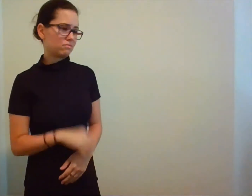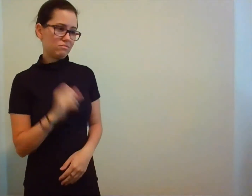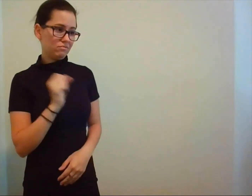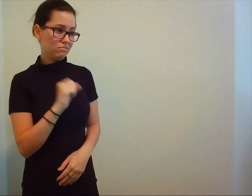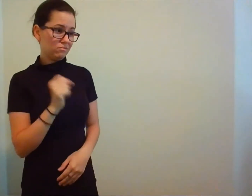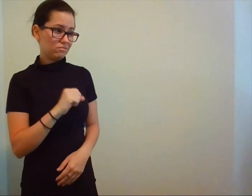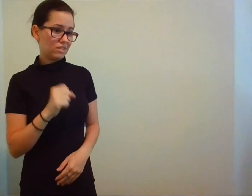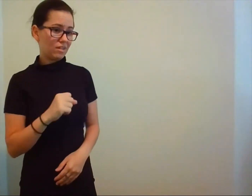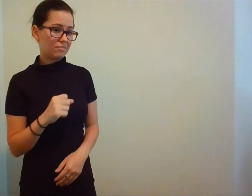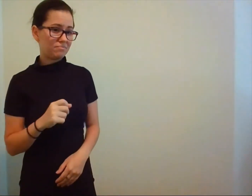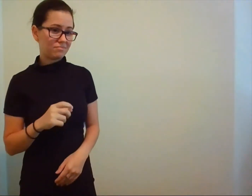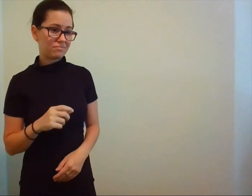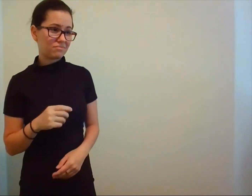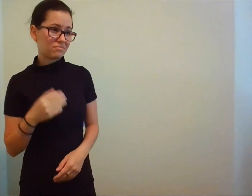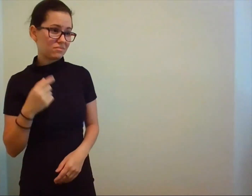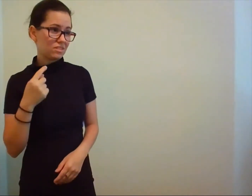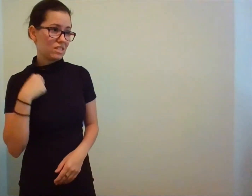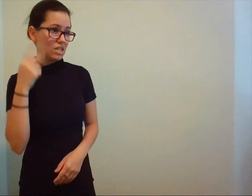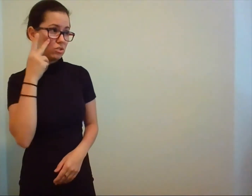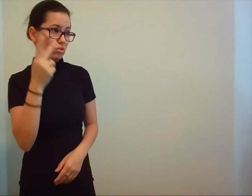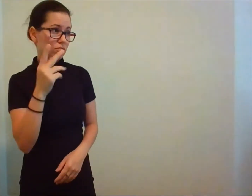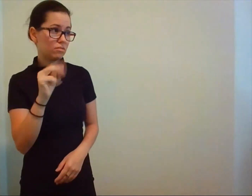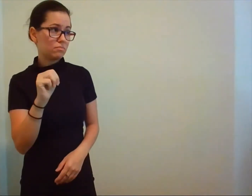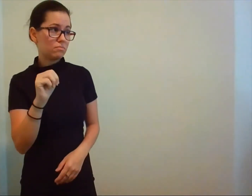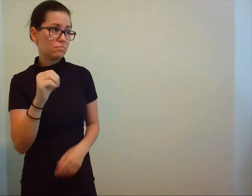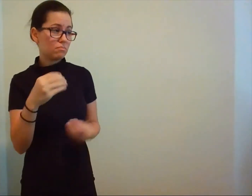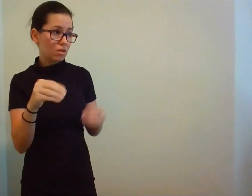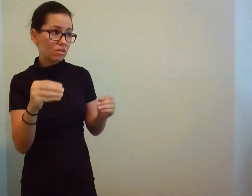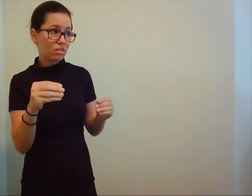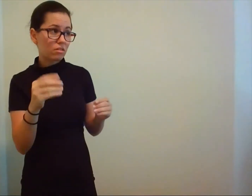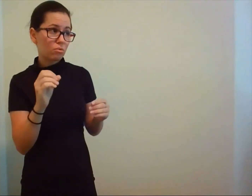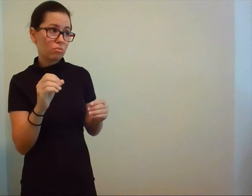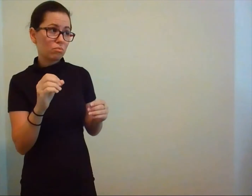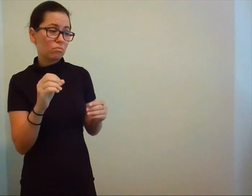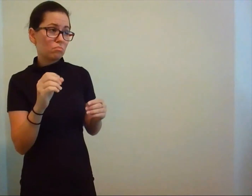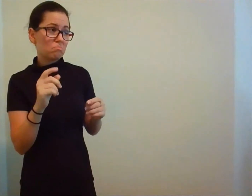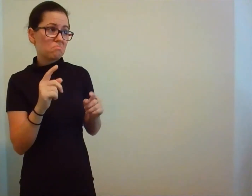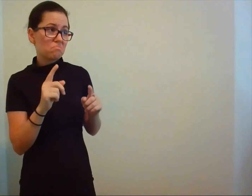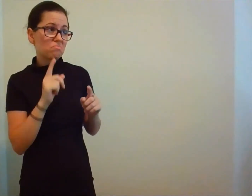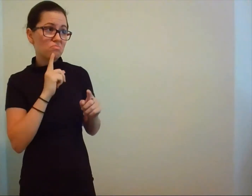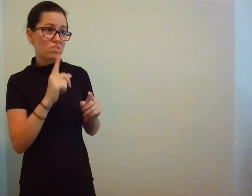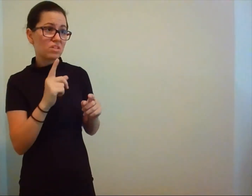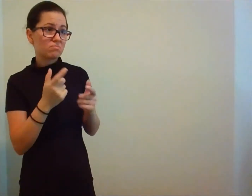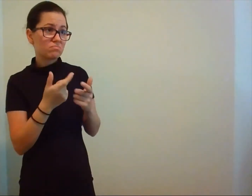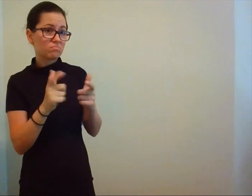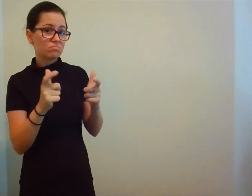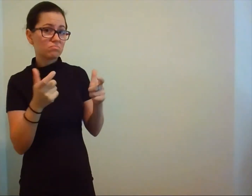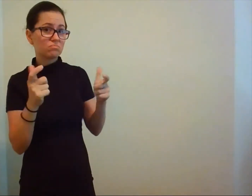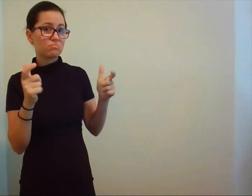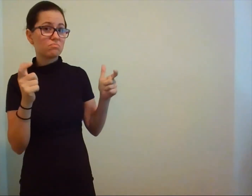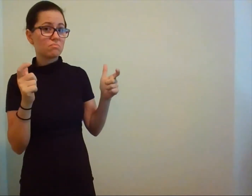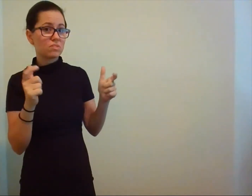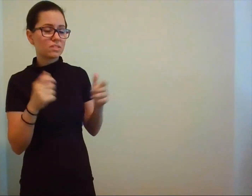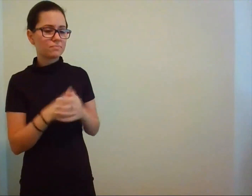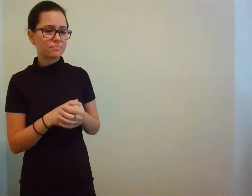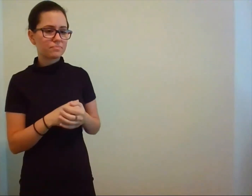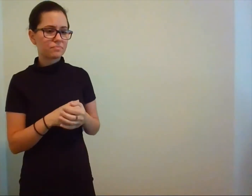like, all right, we got to. Christy loves cheese. Cheese is going on the list. We both got to have some fruits, like some raspberries